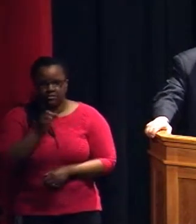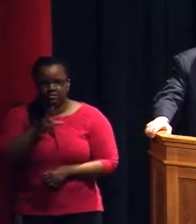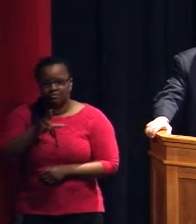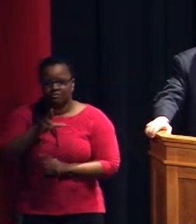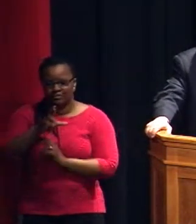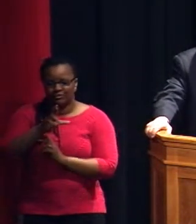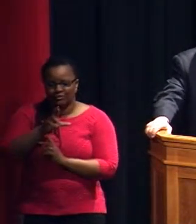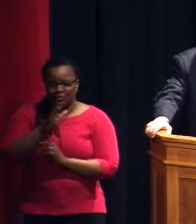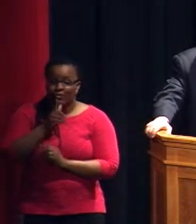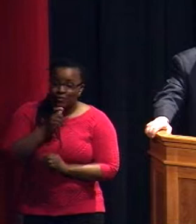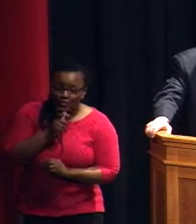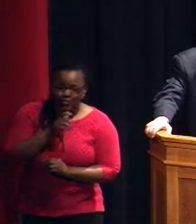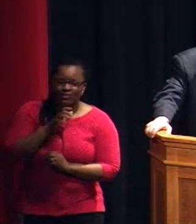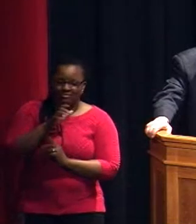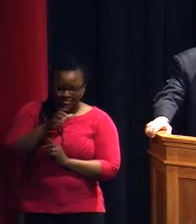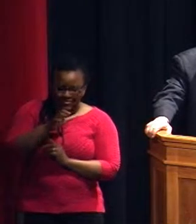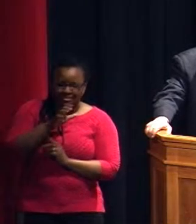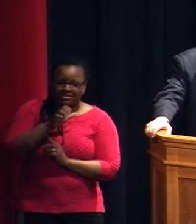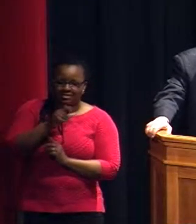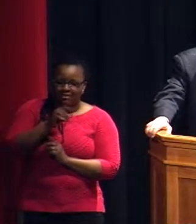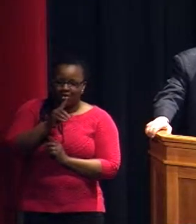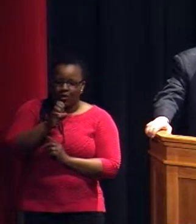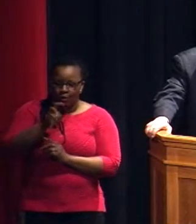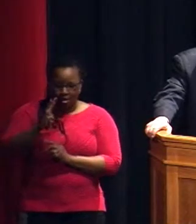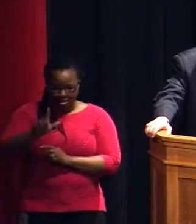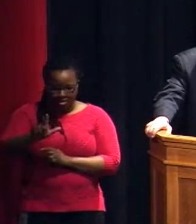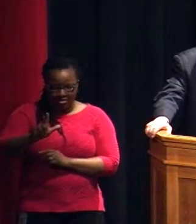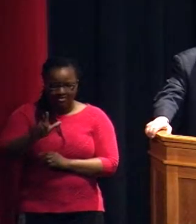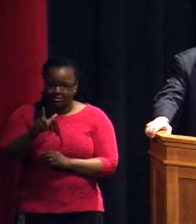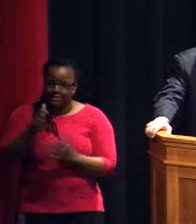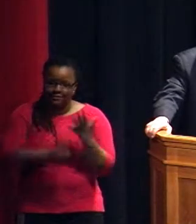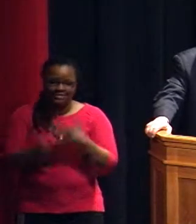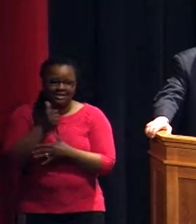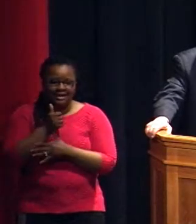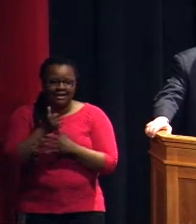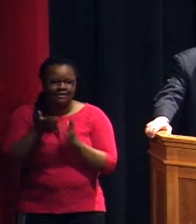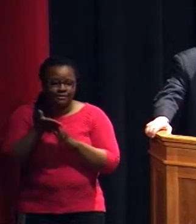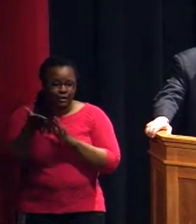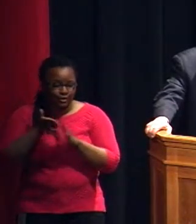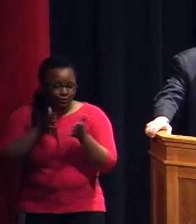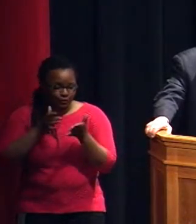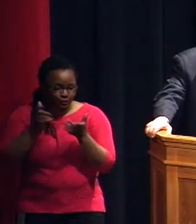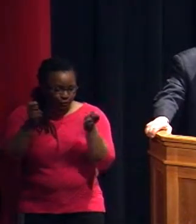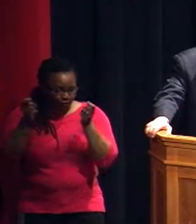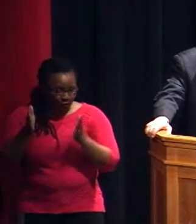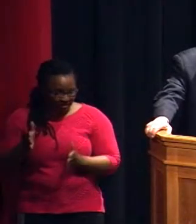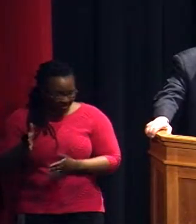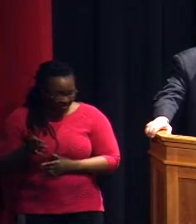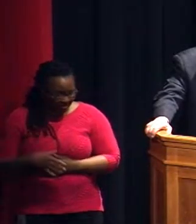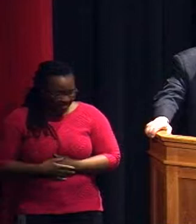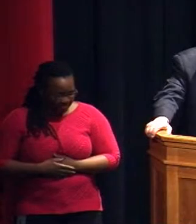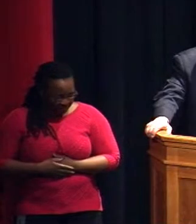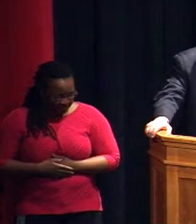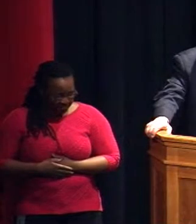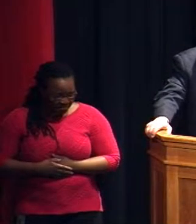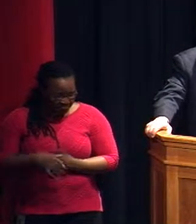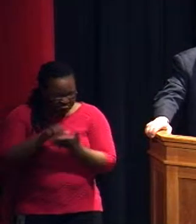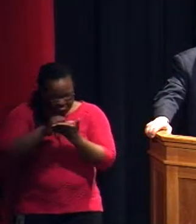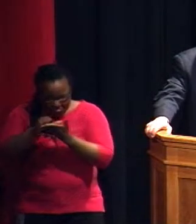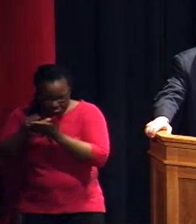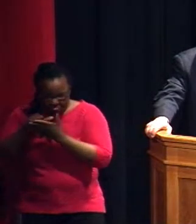Thomas Cardwell as head custodian. Mr. Cardwell was a humble man and a man